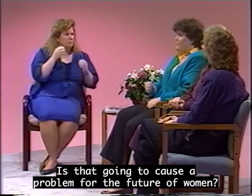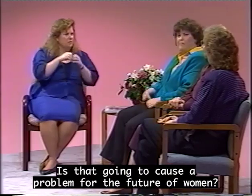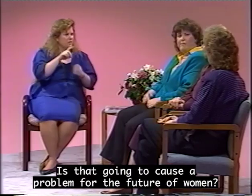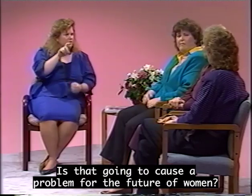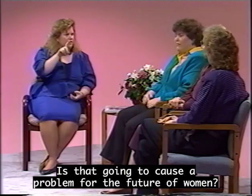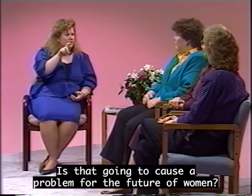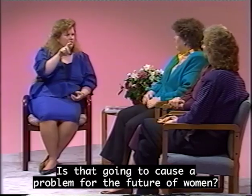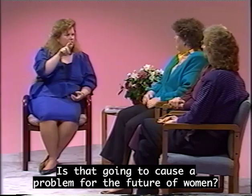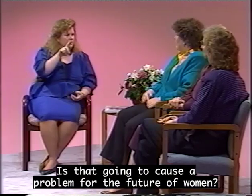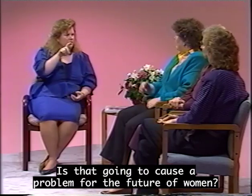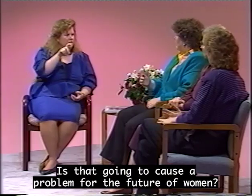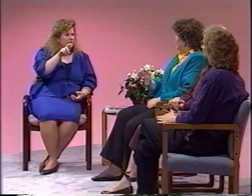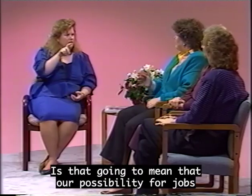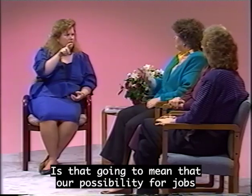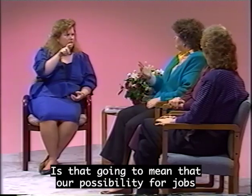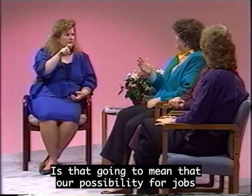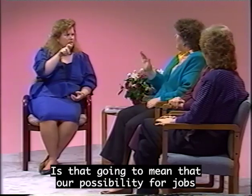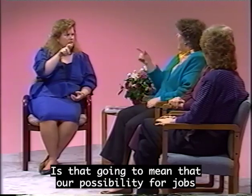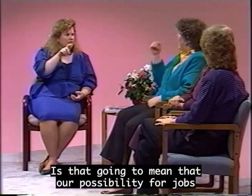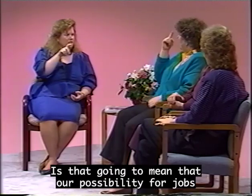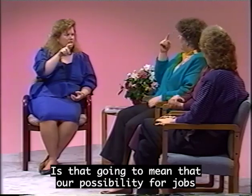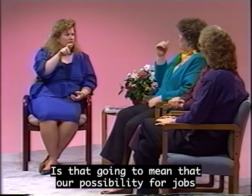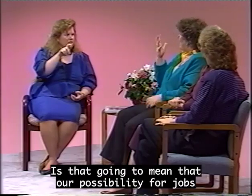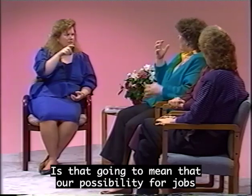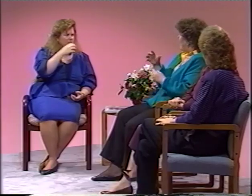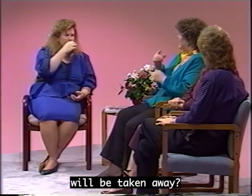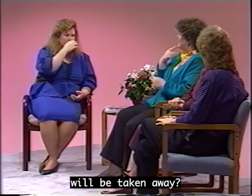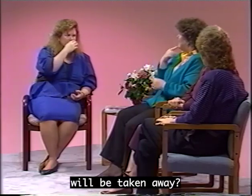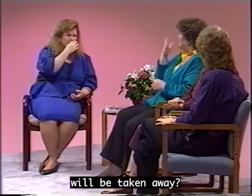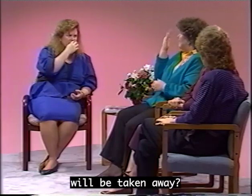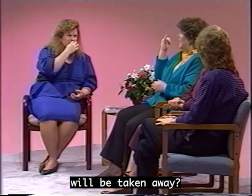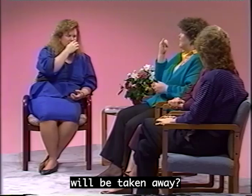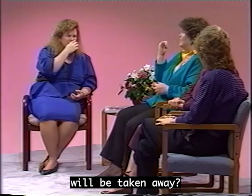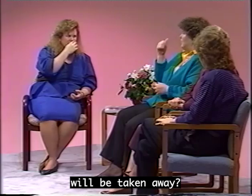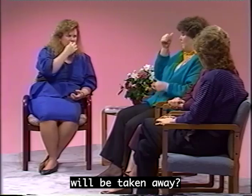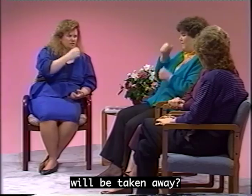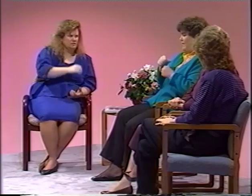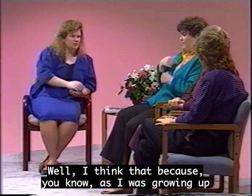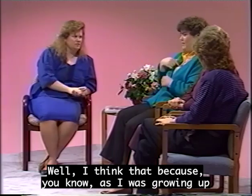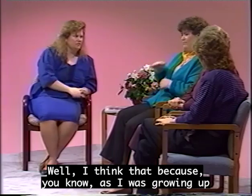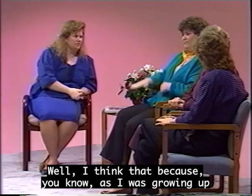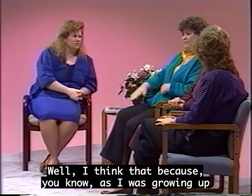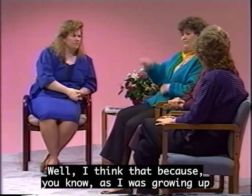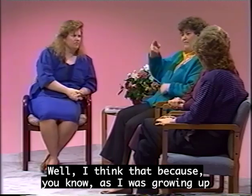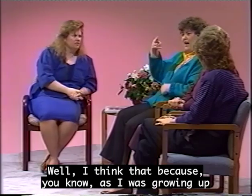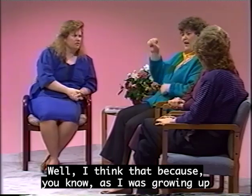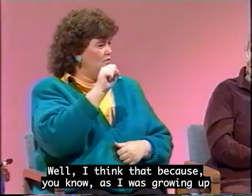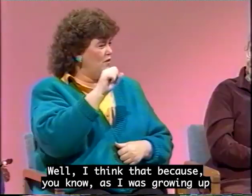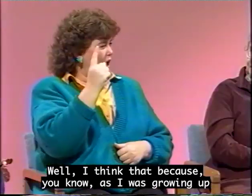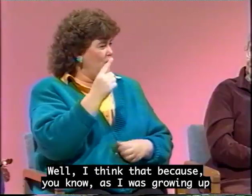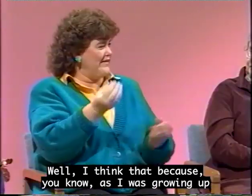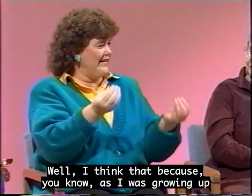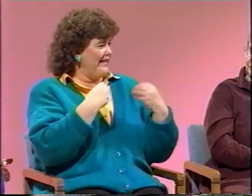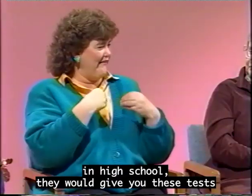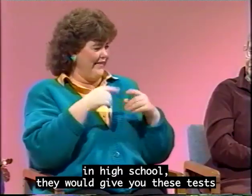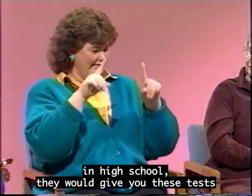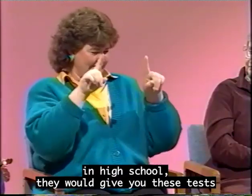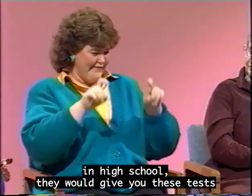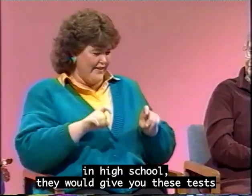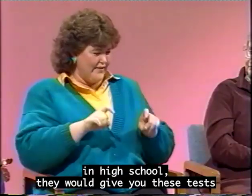problem for the future of women? Is that going to mean that our possibility for jobs will be taken away? Well, I think that because, as I was growing up in high school, they would give